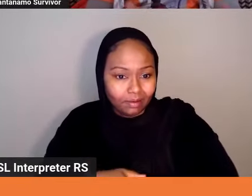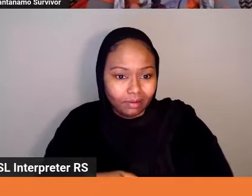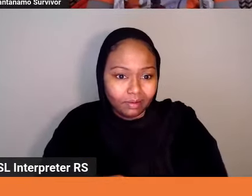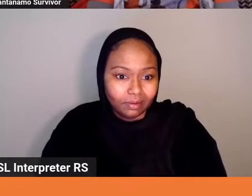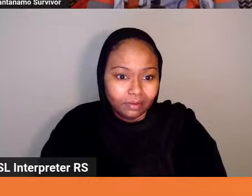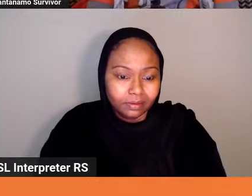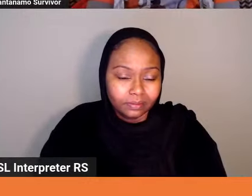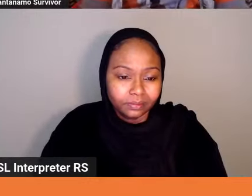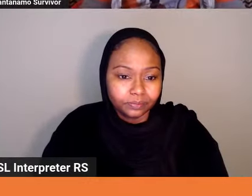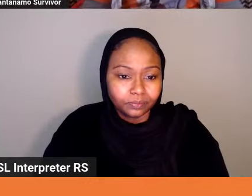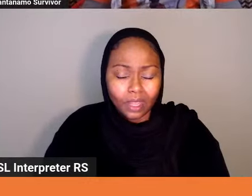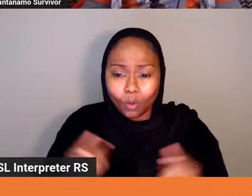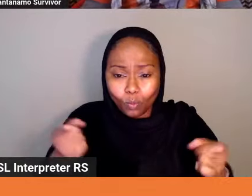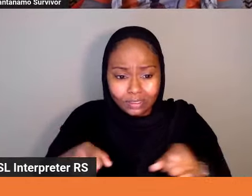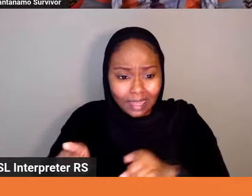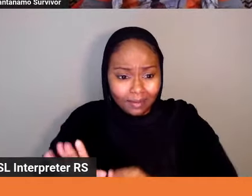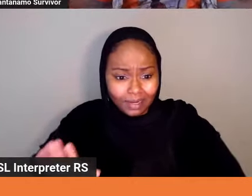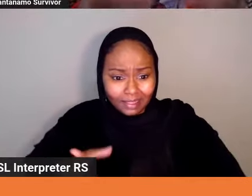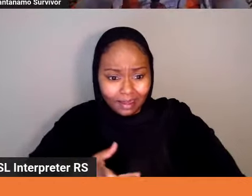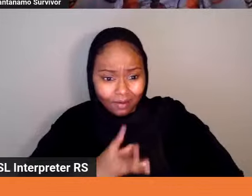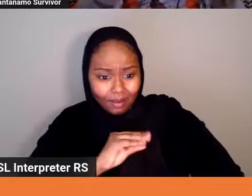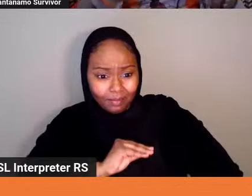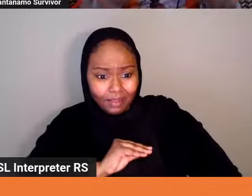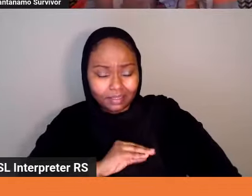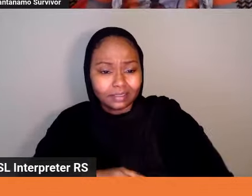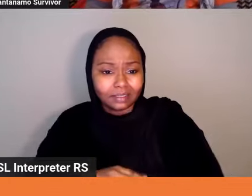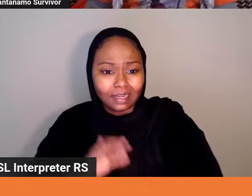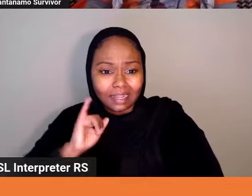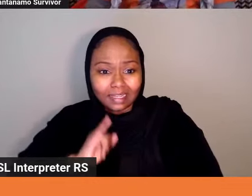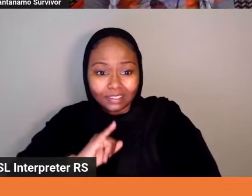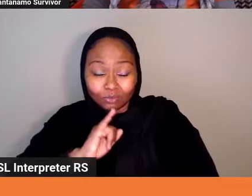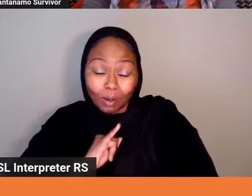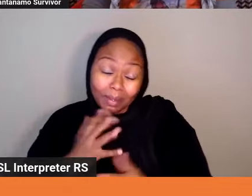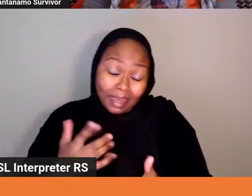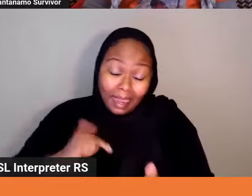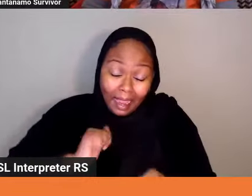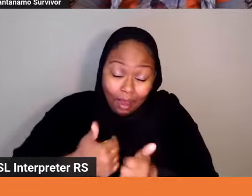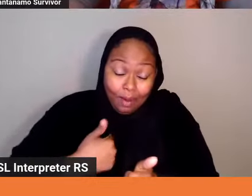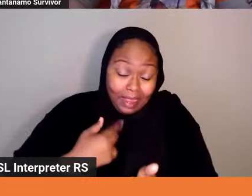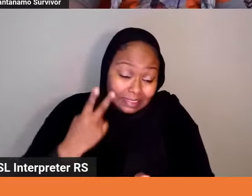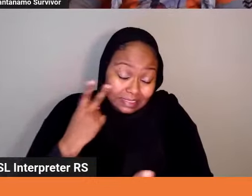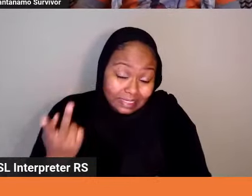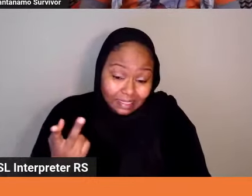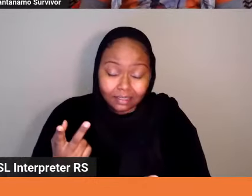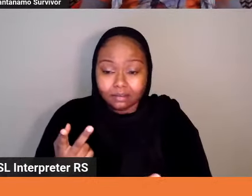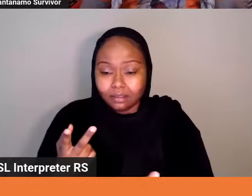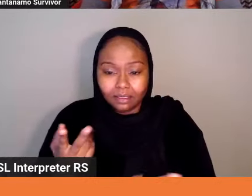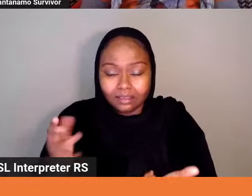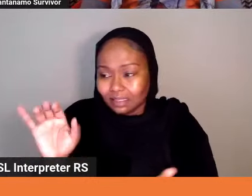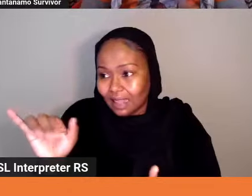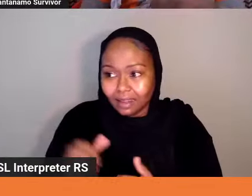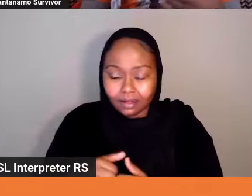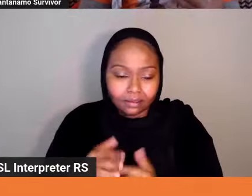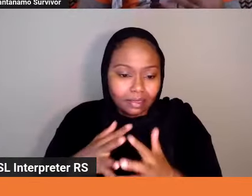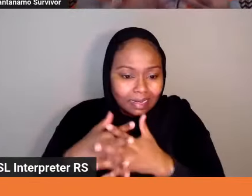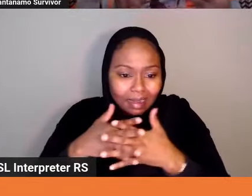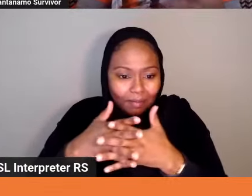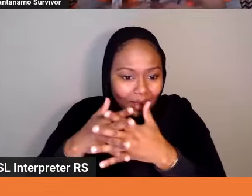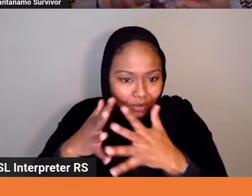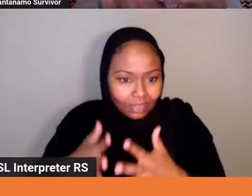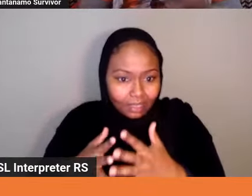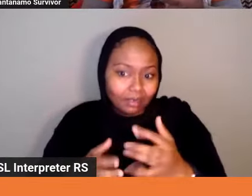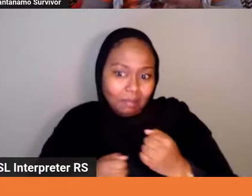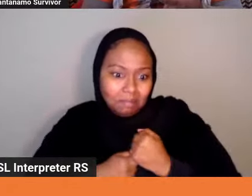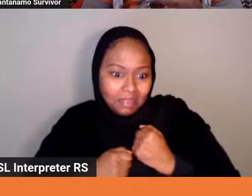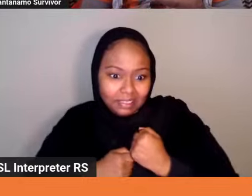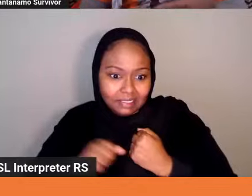in Palestine. Israel, honestly, the way I see it, is just an American military base, the way with the fund, with the